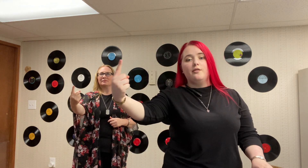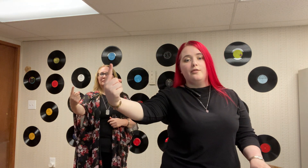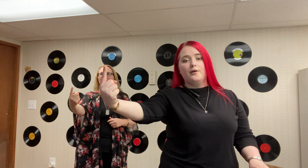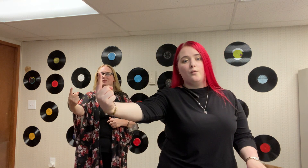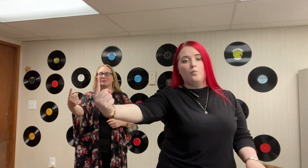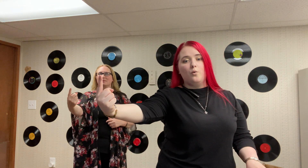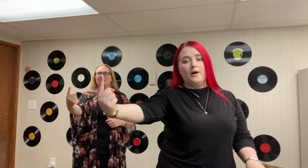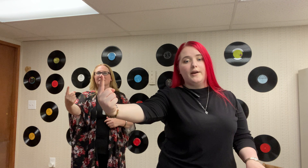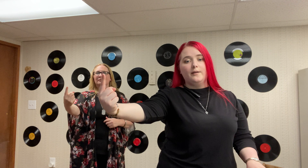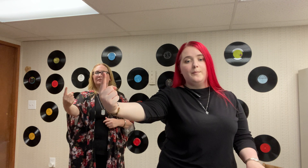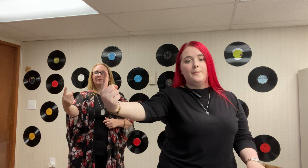the one